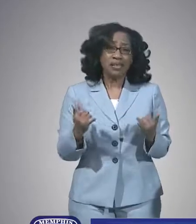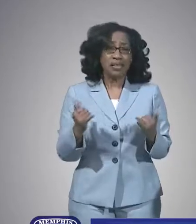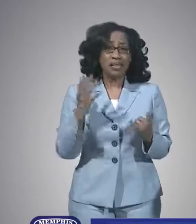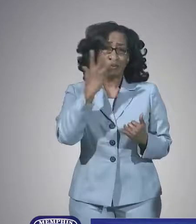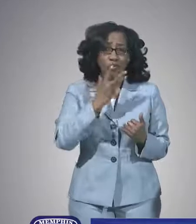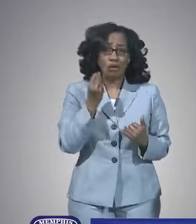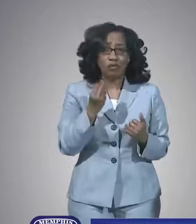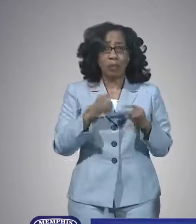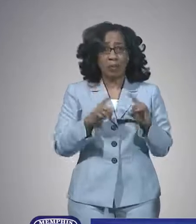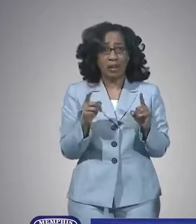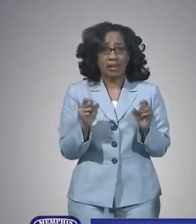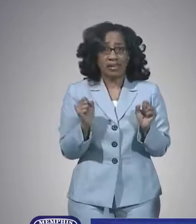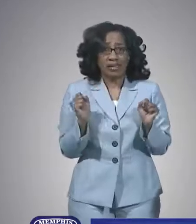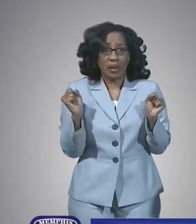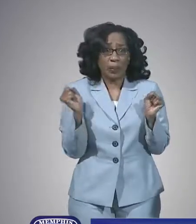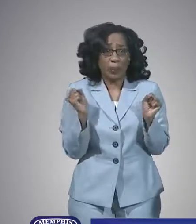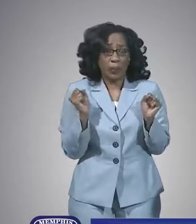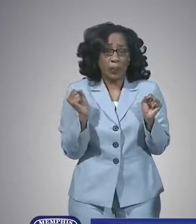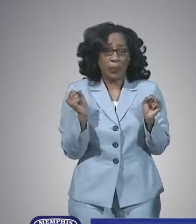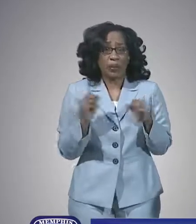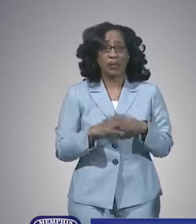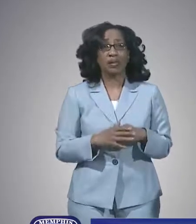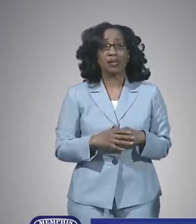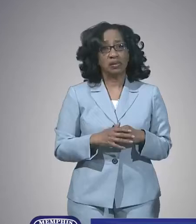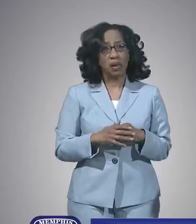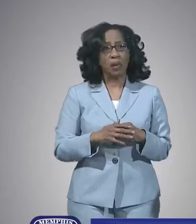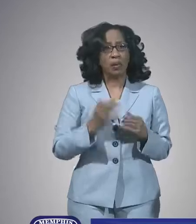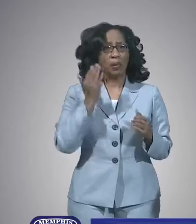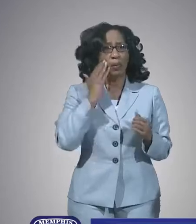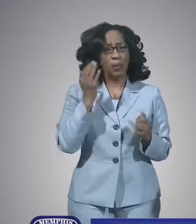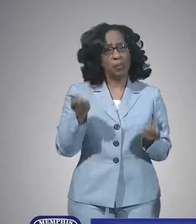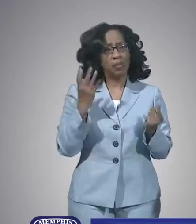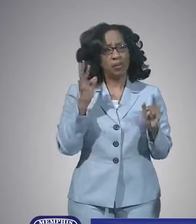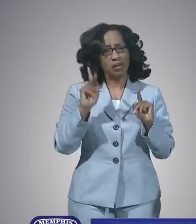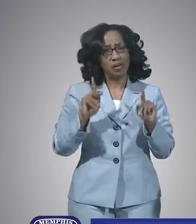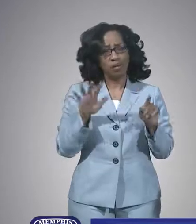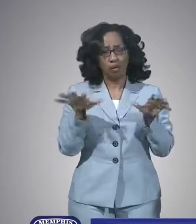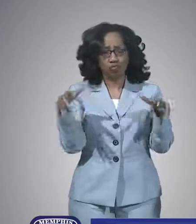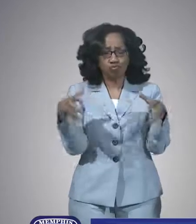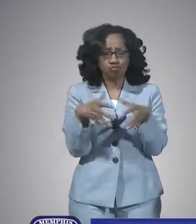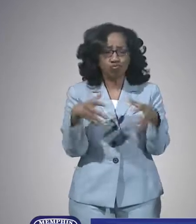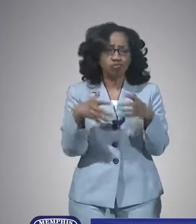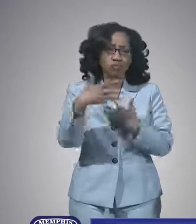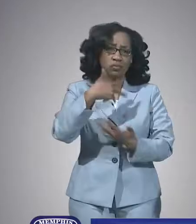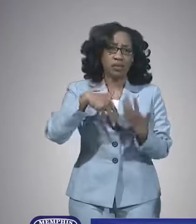colder. So we know that a lot of you all will be gathering for the holidays, and it will be